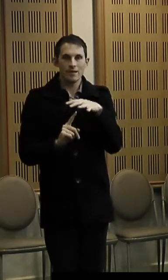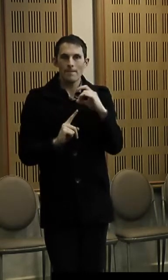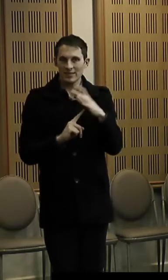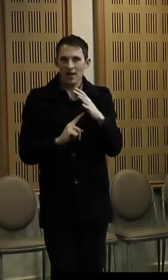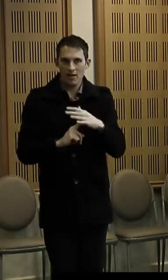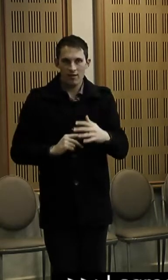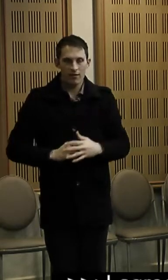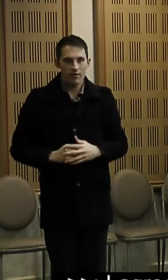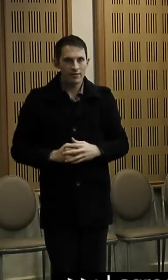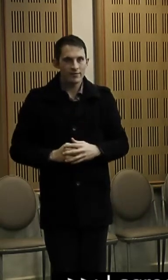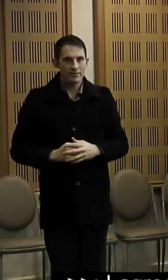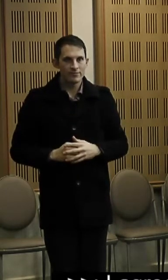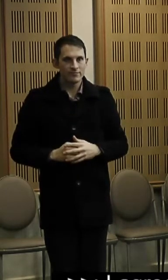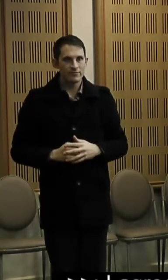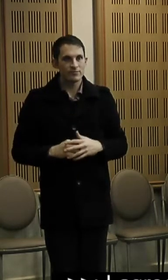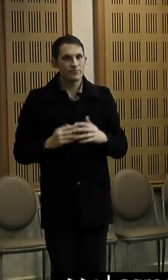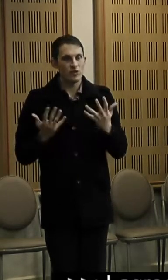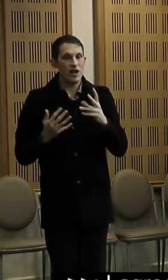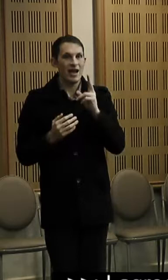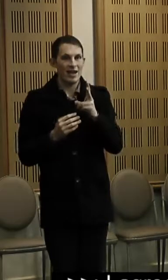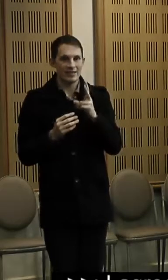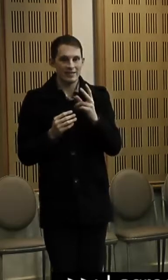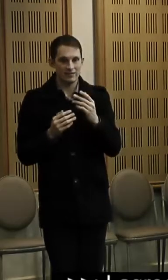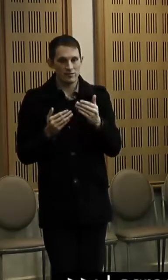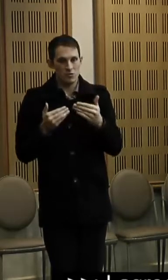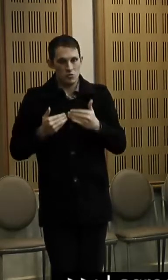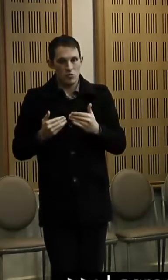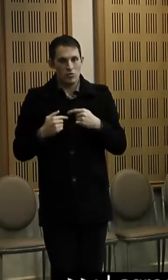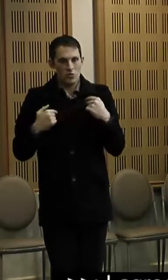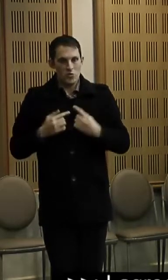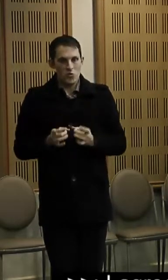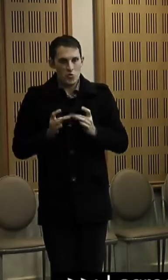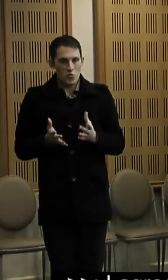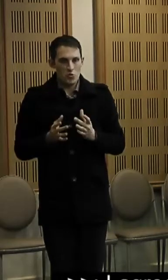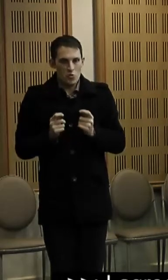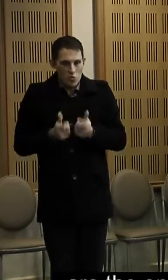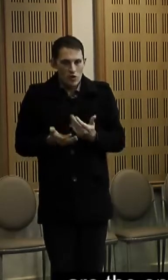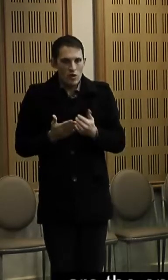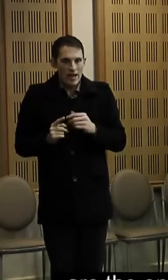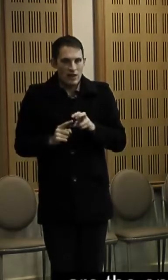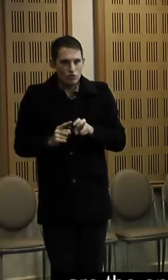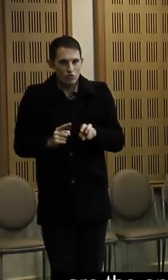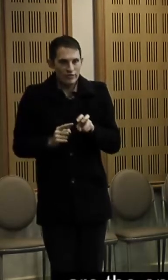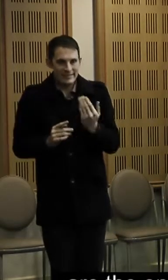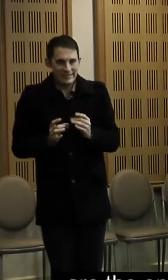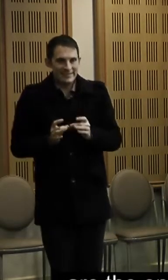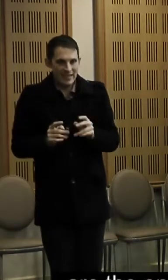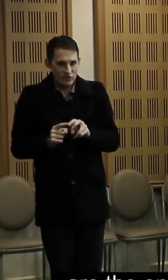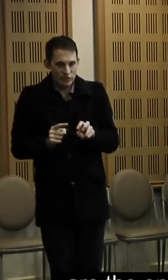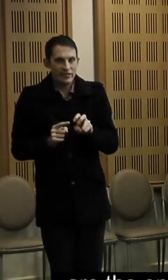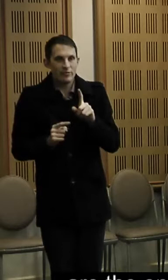we're, again, early on in our journey to incorporating it in here, but we acknowledge that